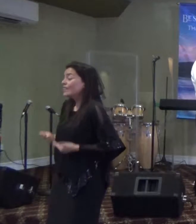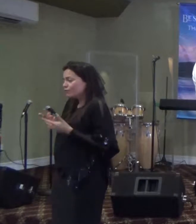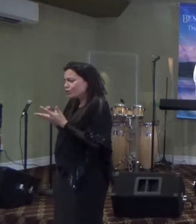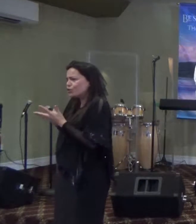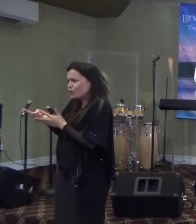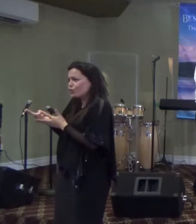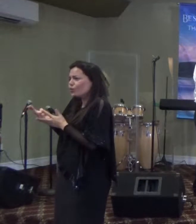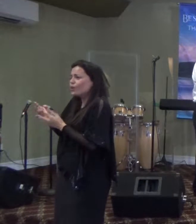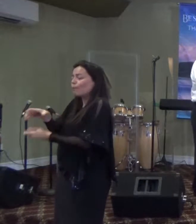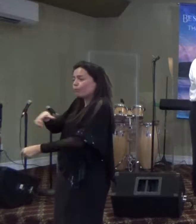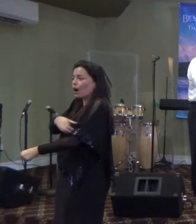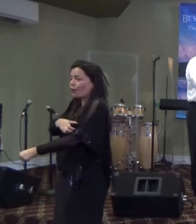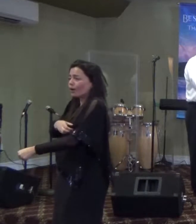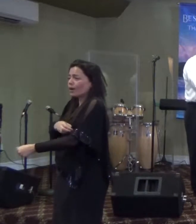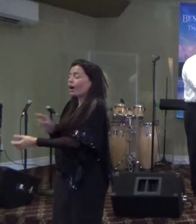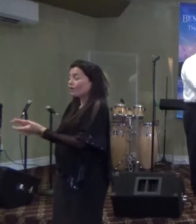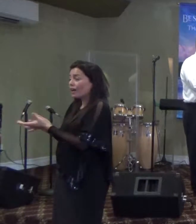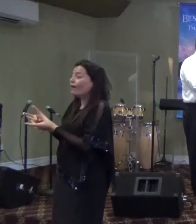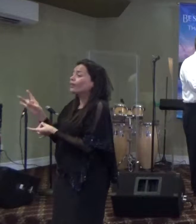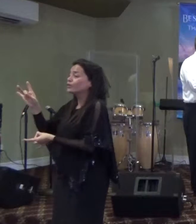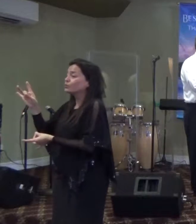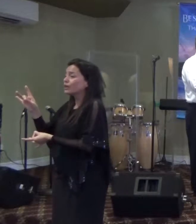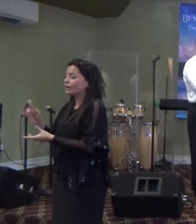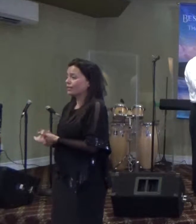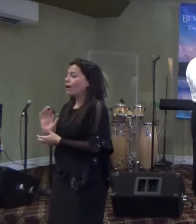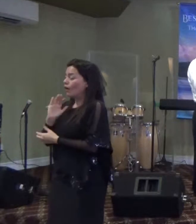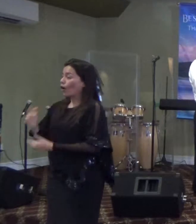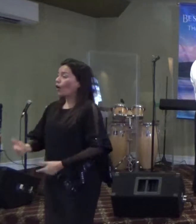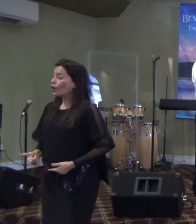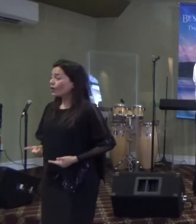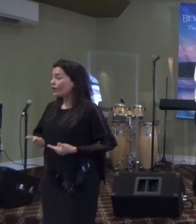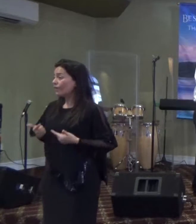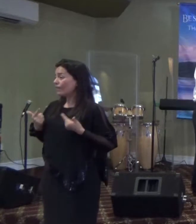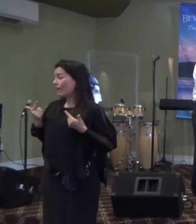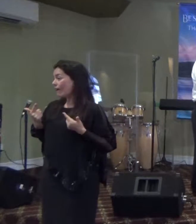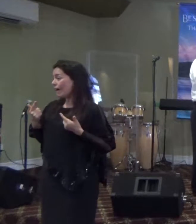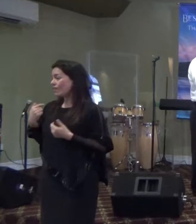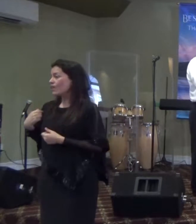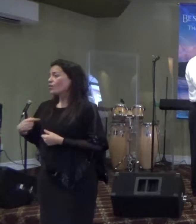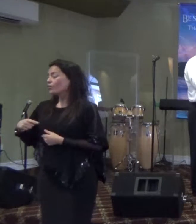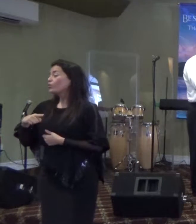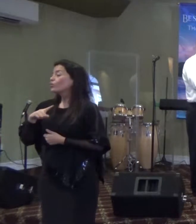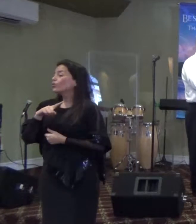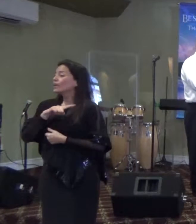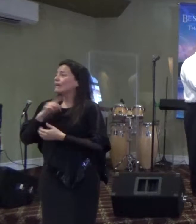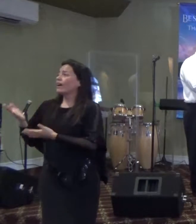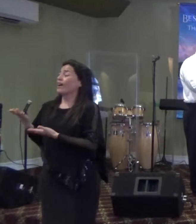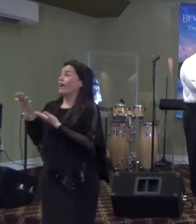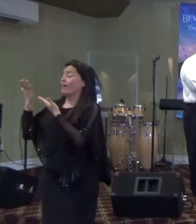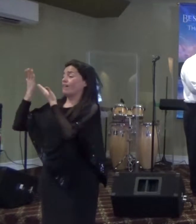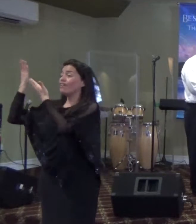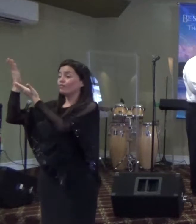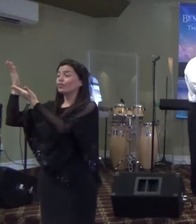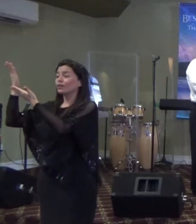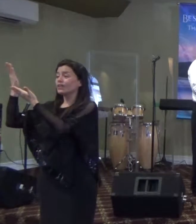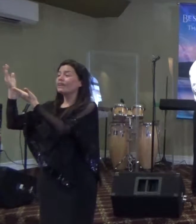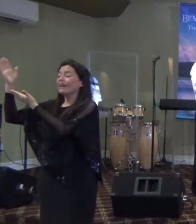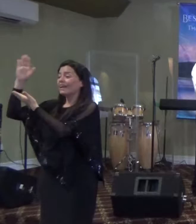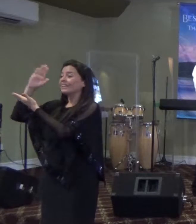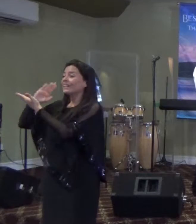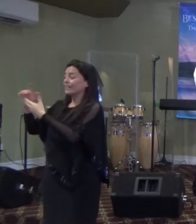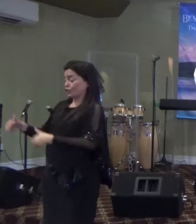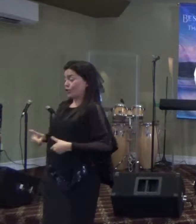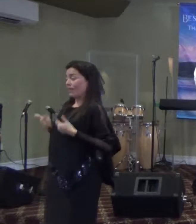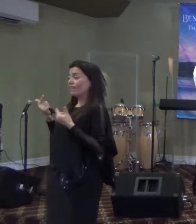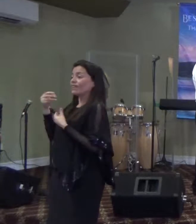Ghost. Es perder la Is vida, to lose your life, es negarnos a is to nosotros deny mismos ourselves para que Dios viva so en that